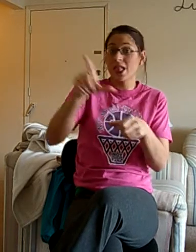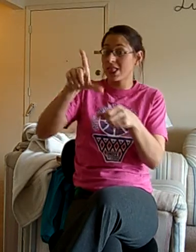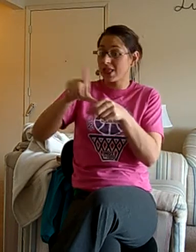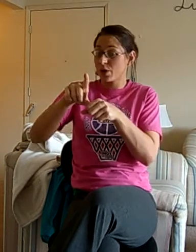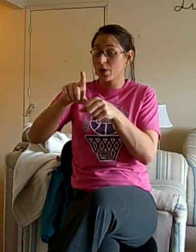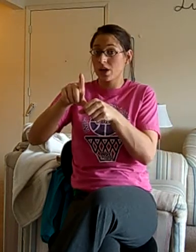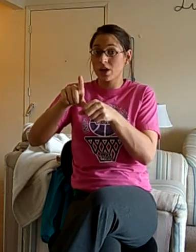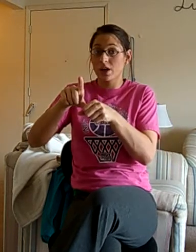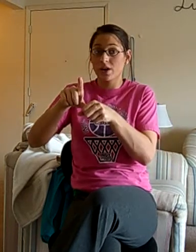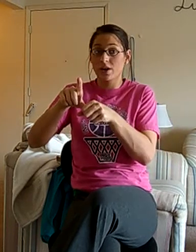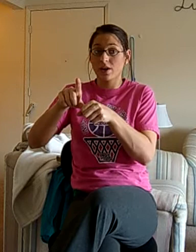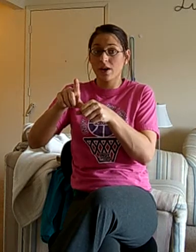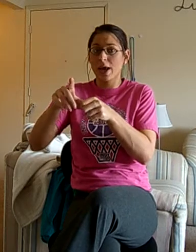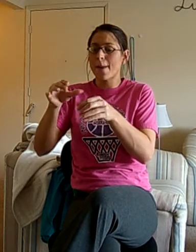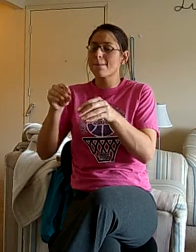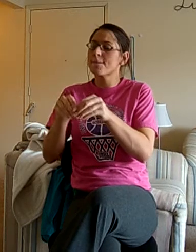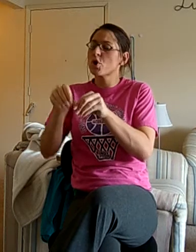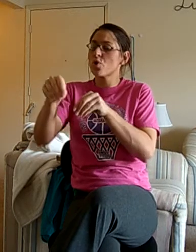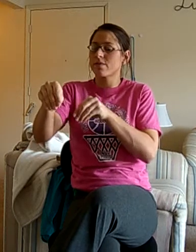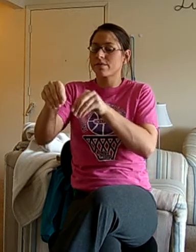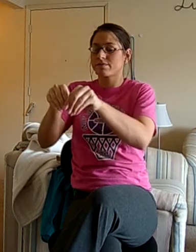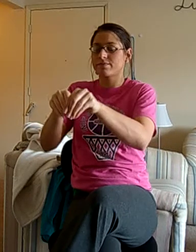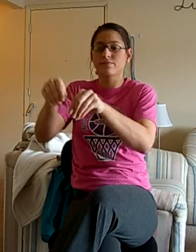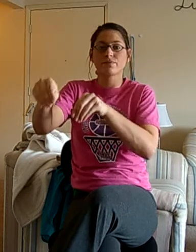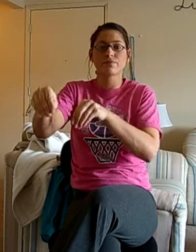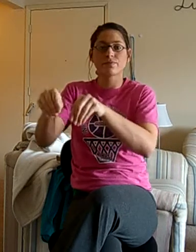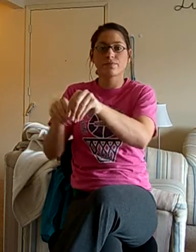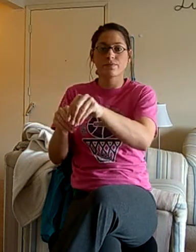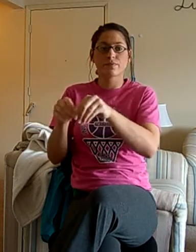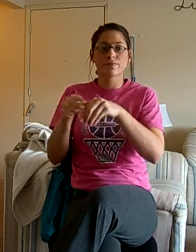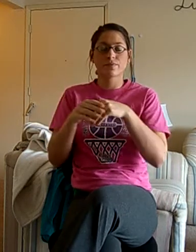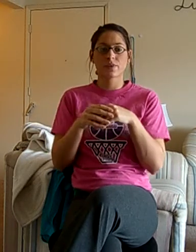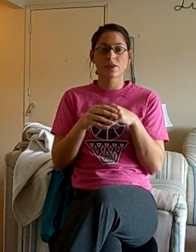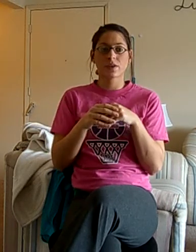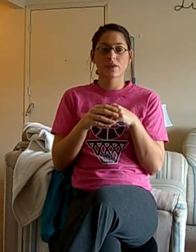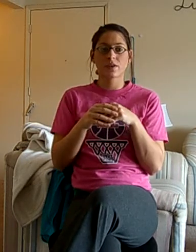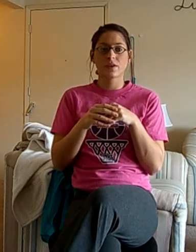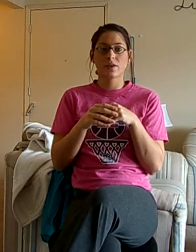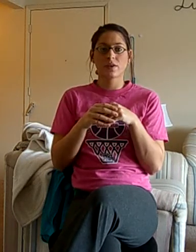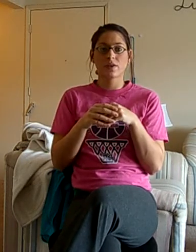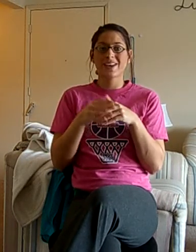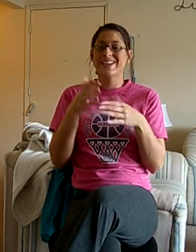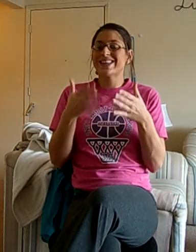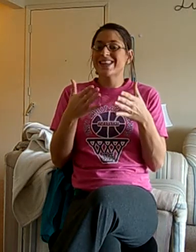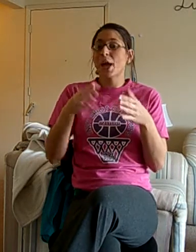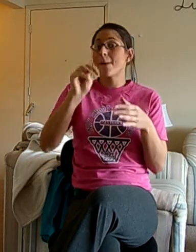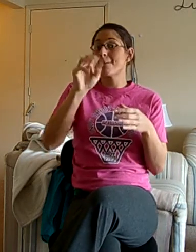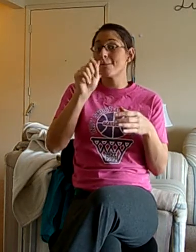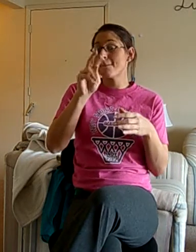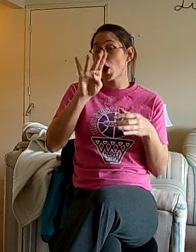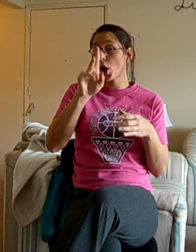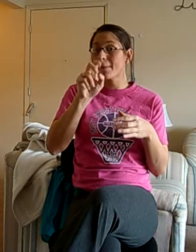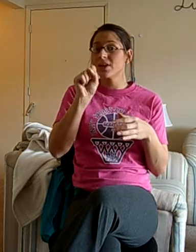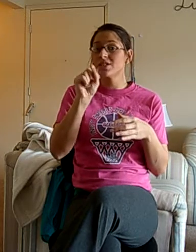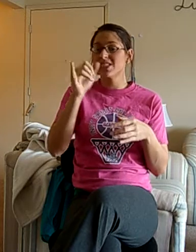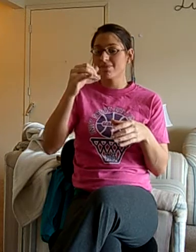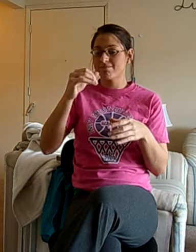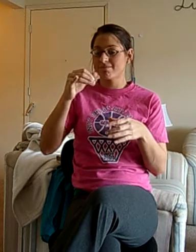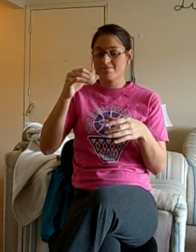able to move past each other. It's as if they are kind of like marbles in a jar. You know, you can kind of roll them